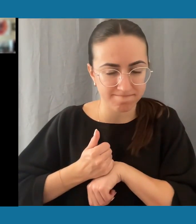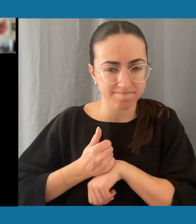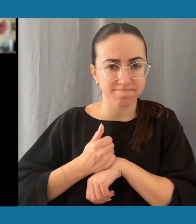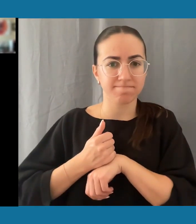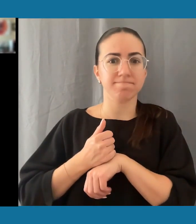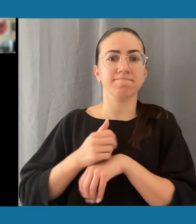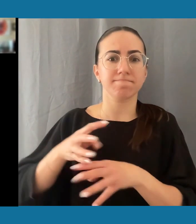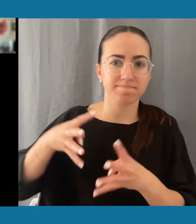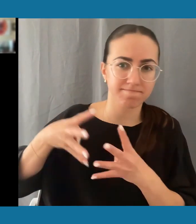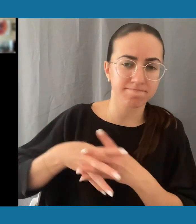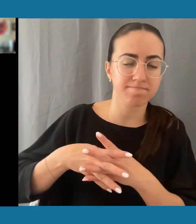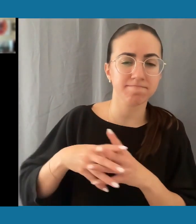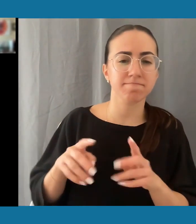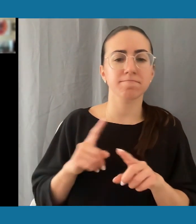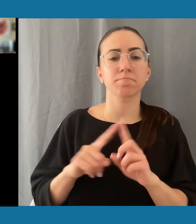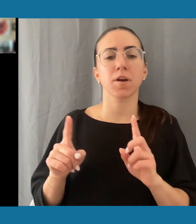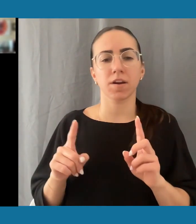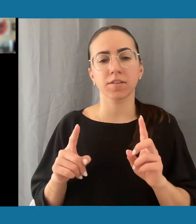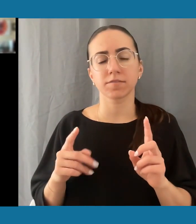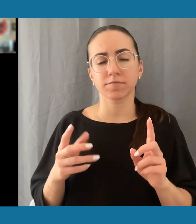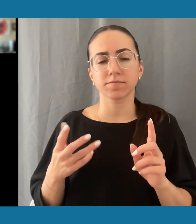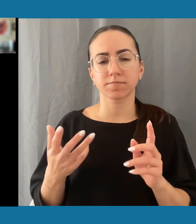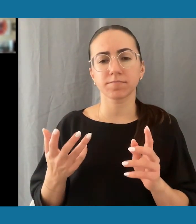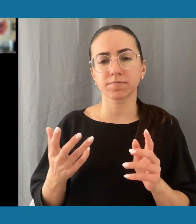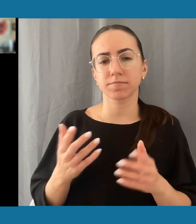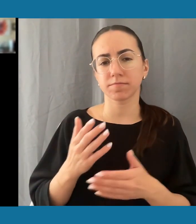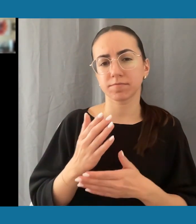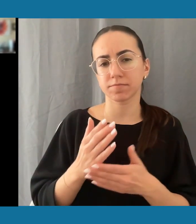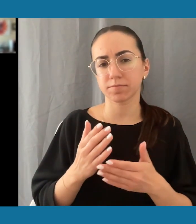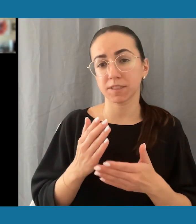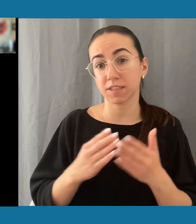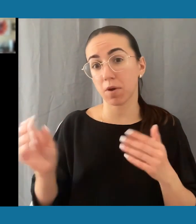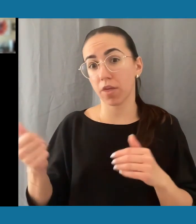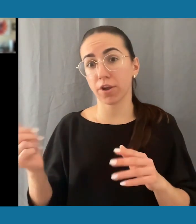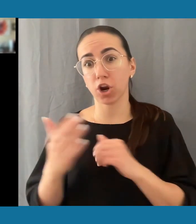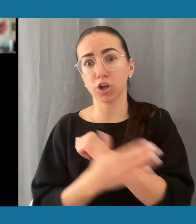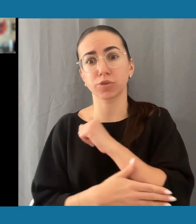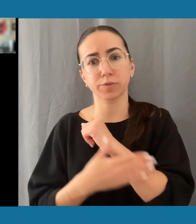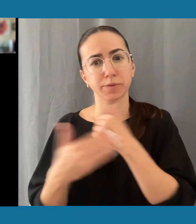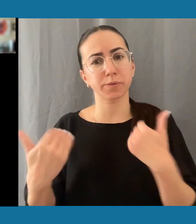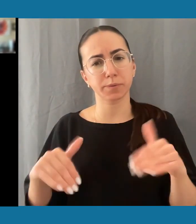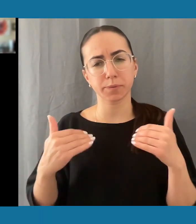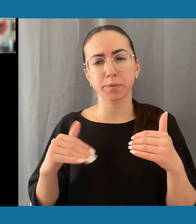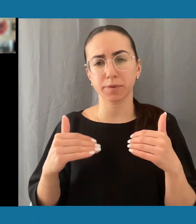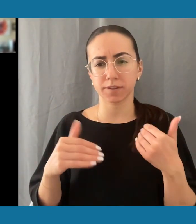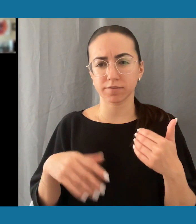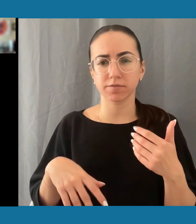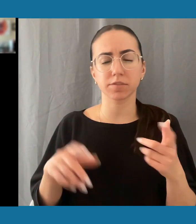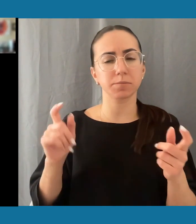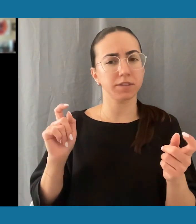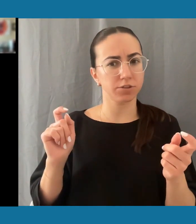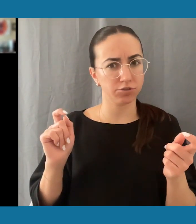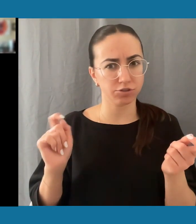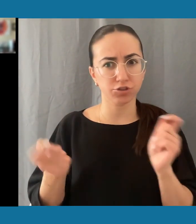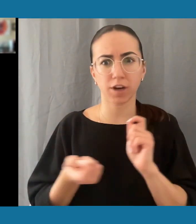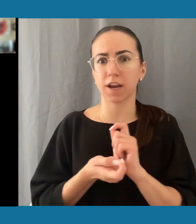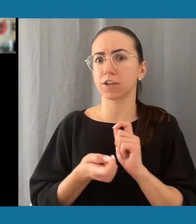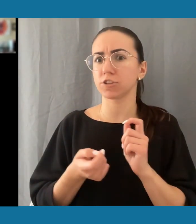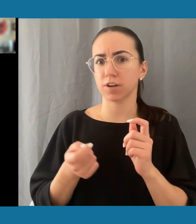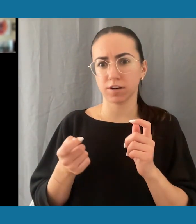really been making very drastic reforms to their guardianship laws.